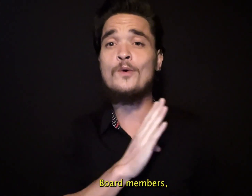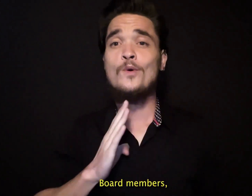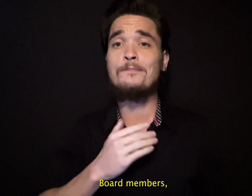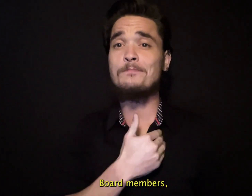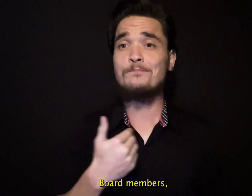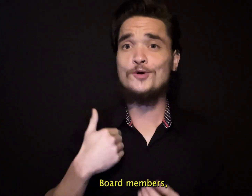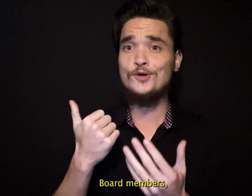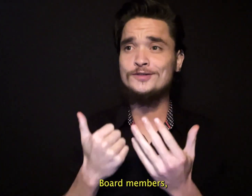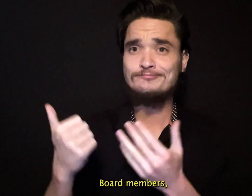board members,